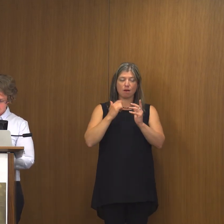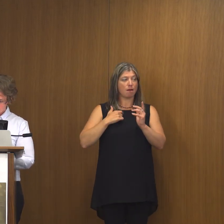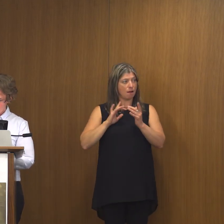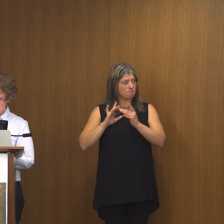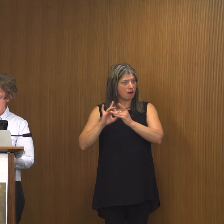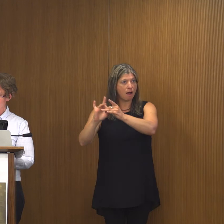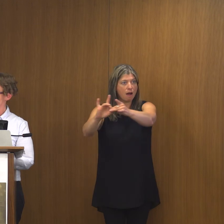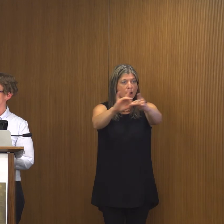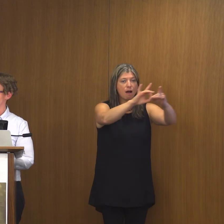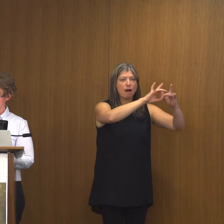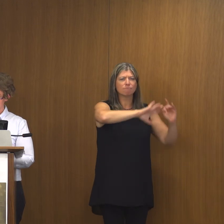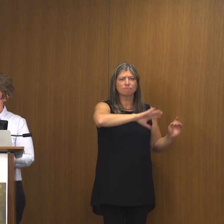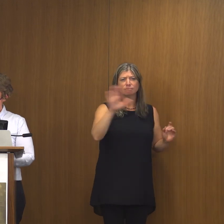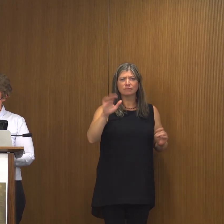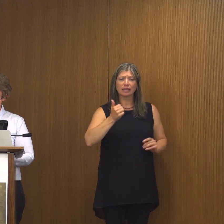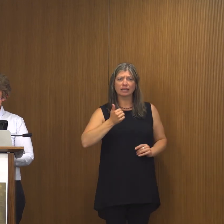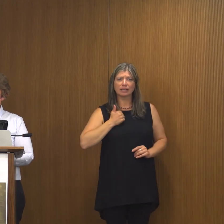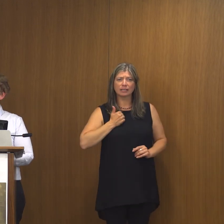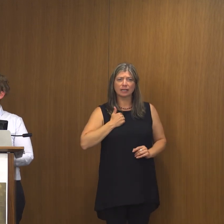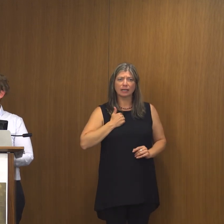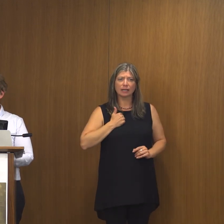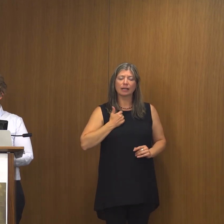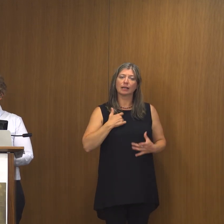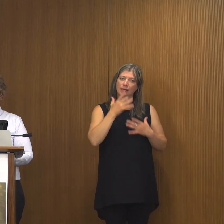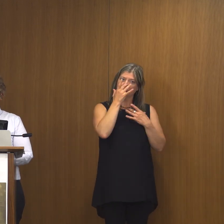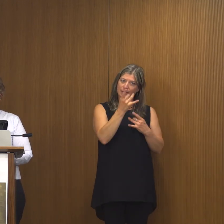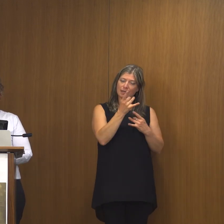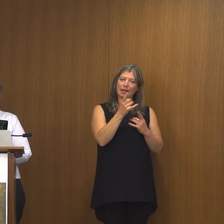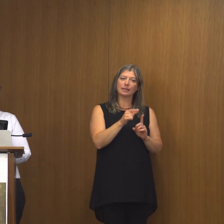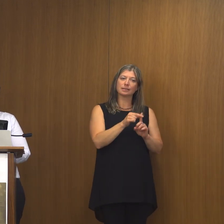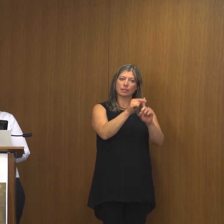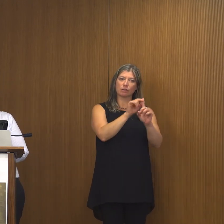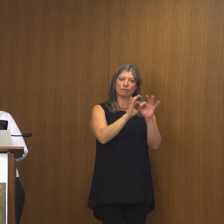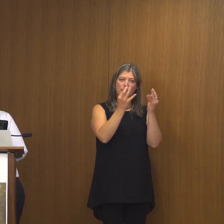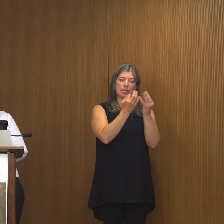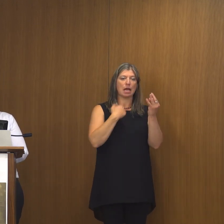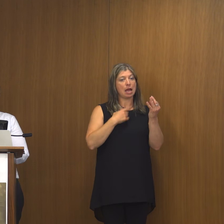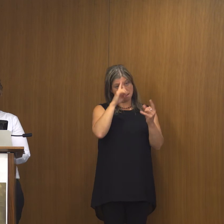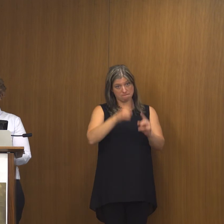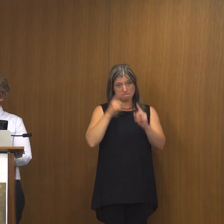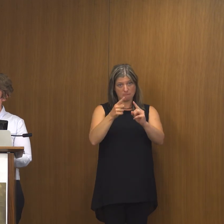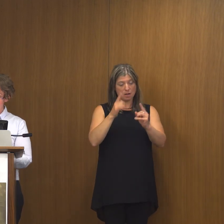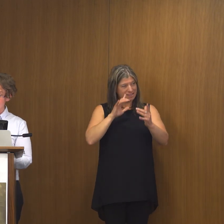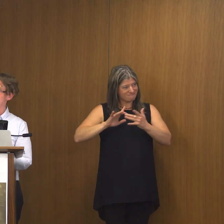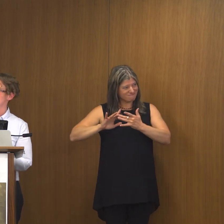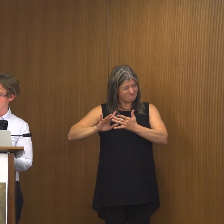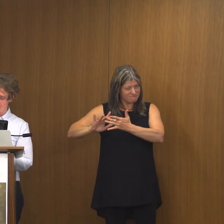parents from across Canada. I am interested in special families. I aim to connect them with the